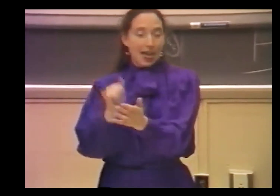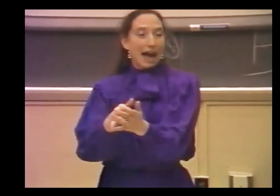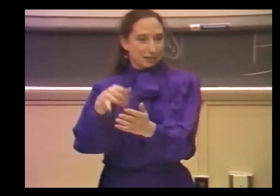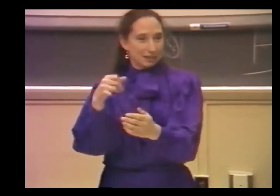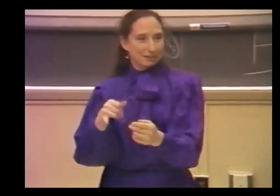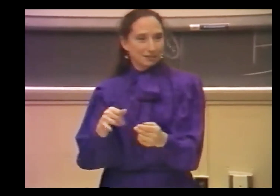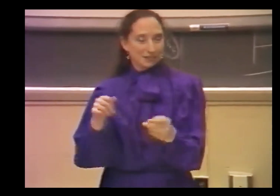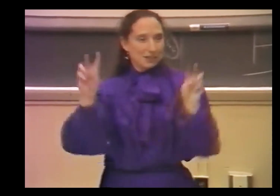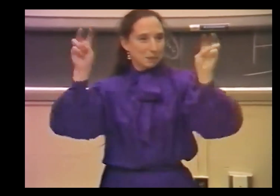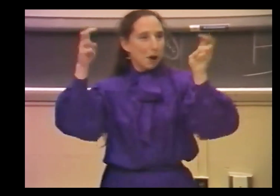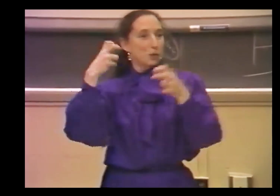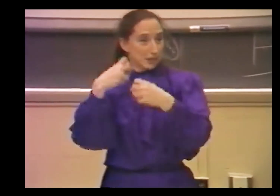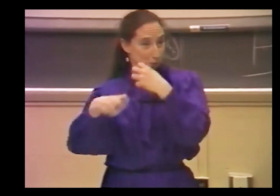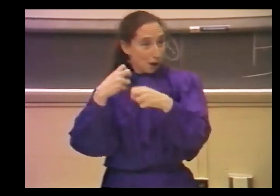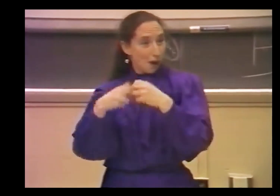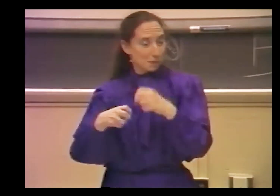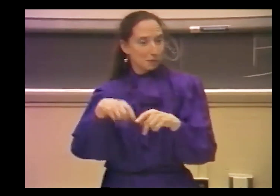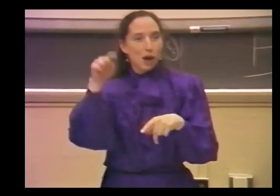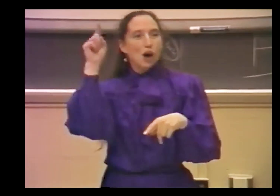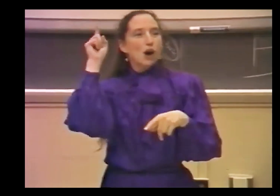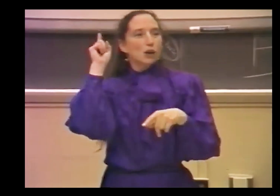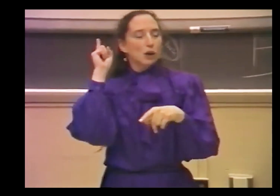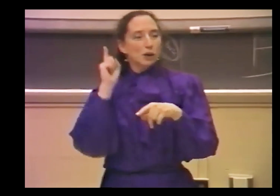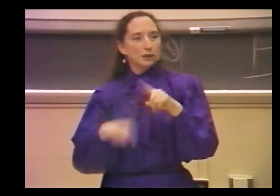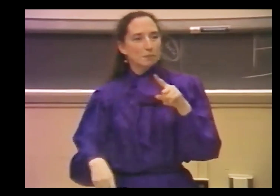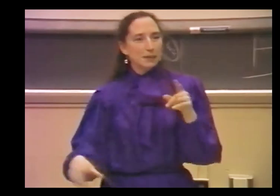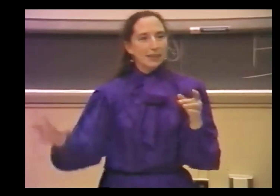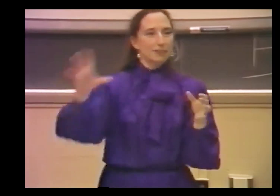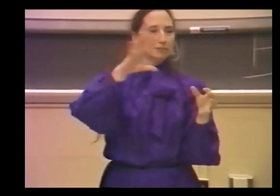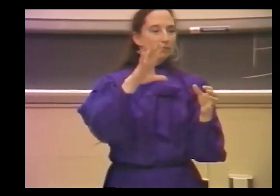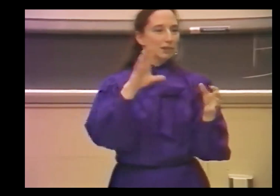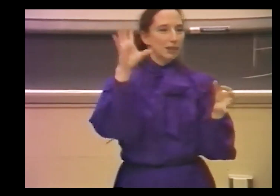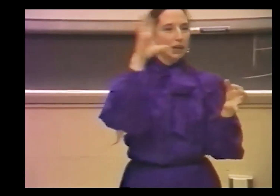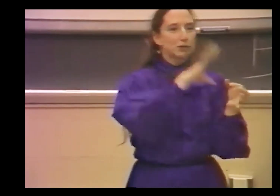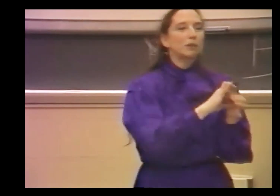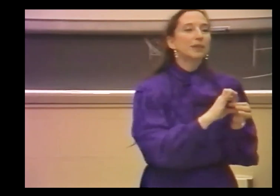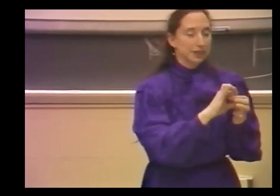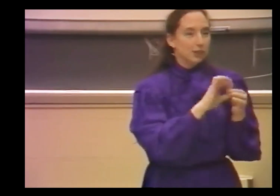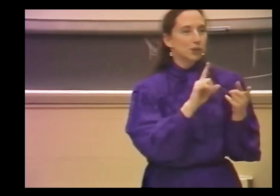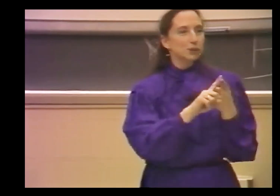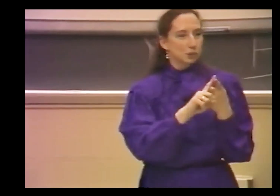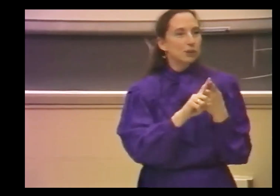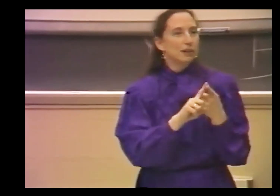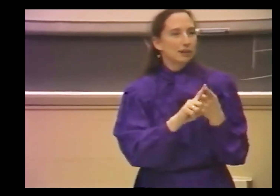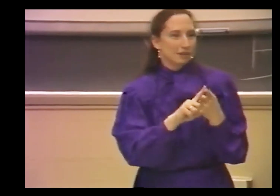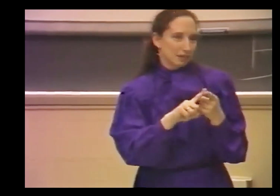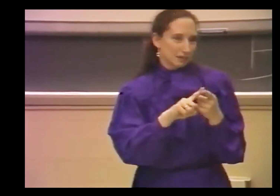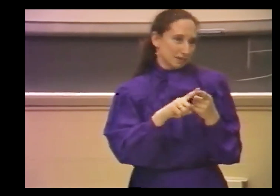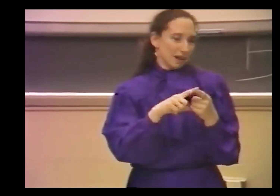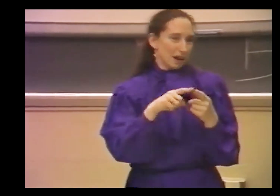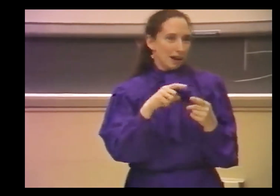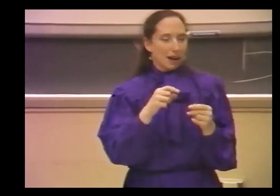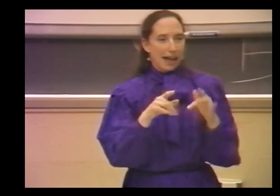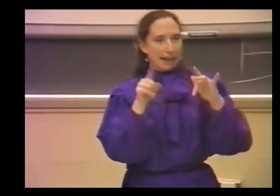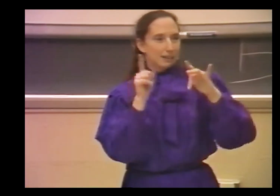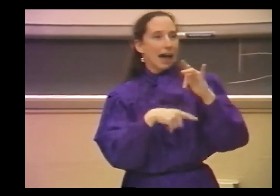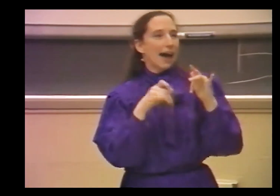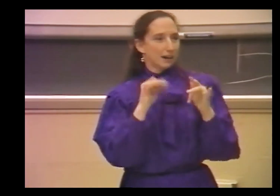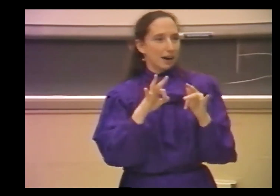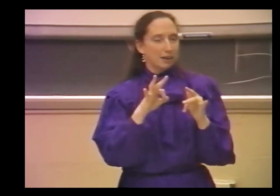that supposed problem couldn't be attributed to a lack